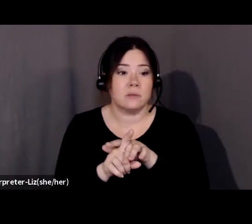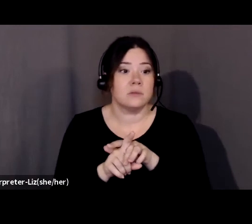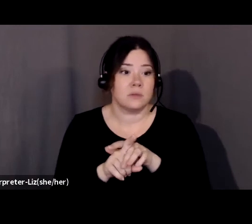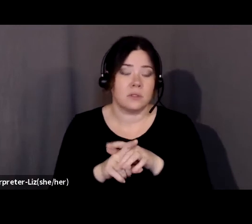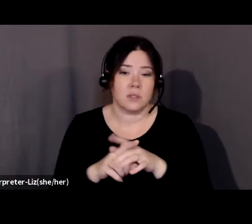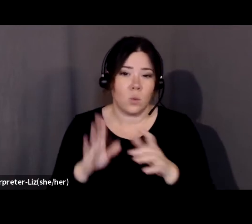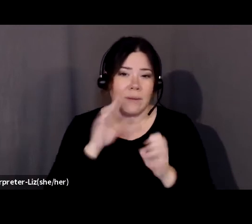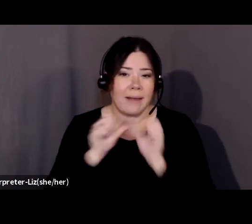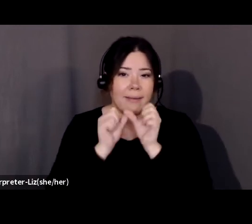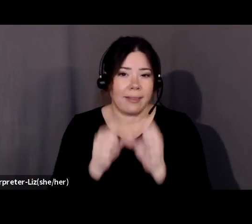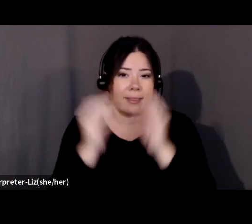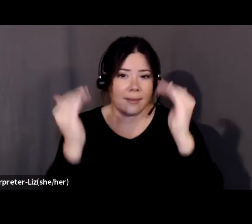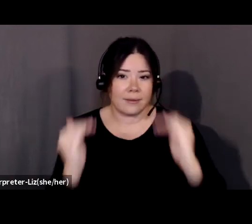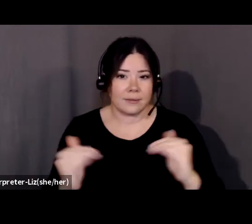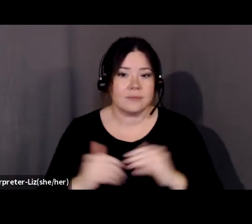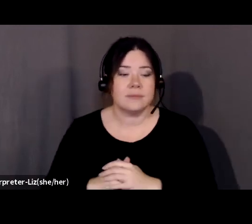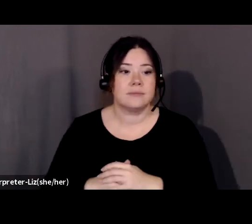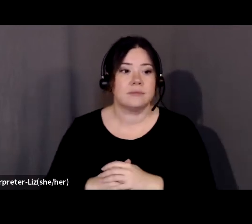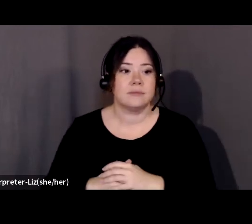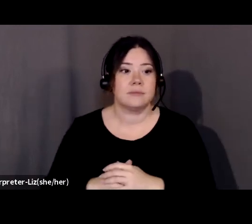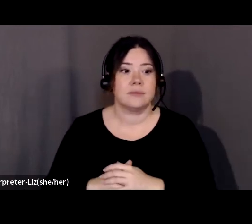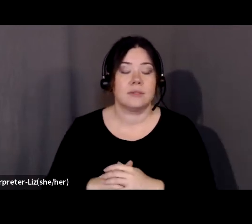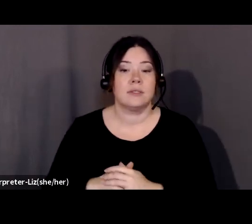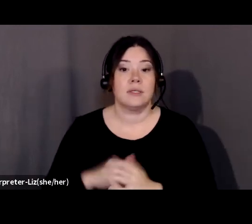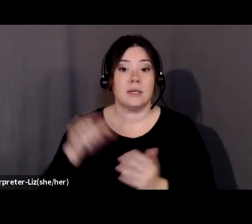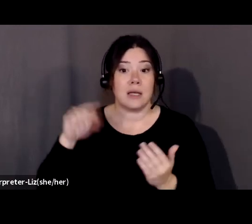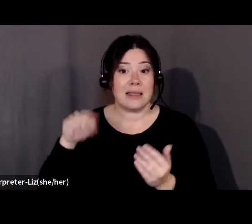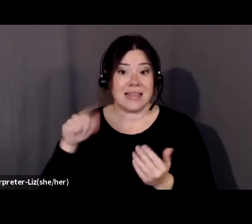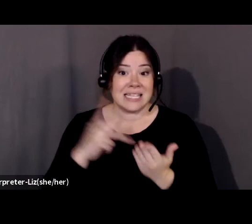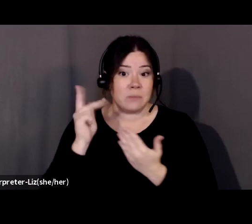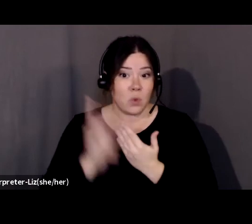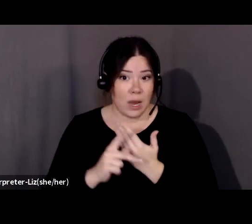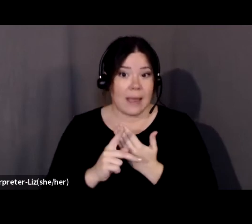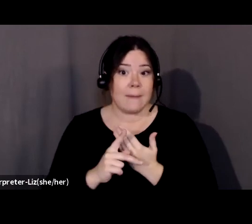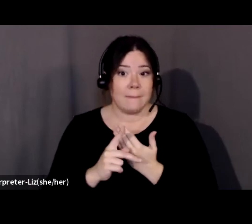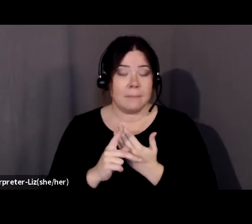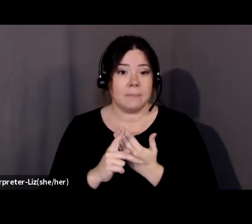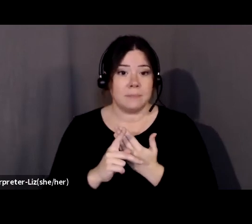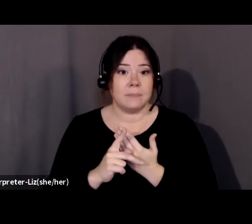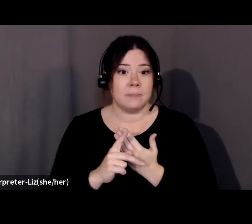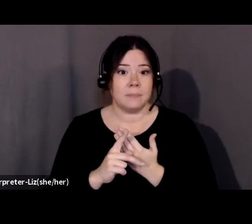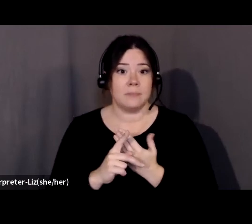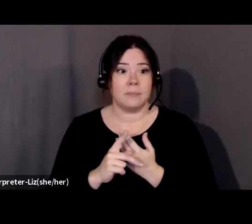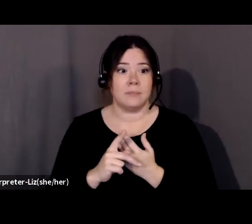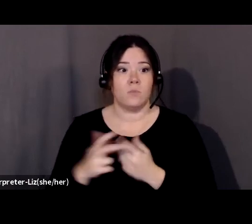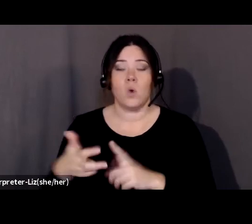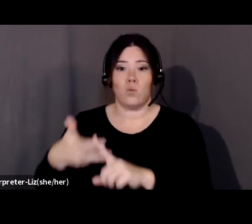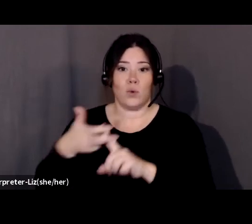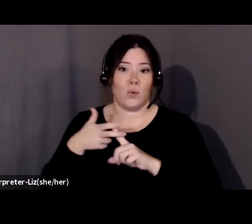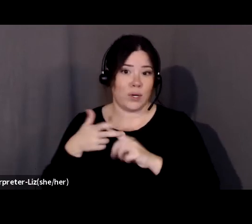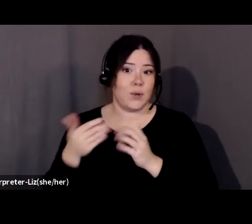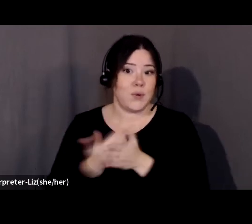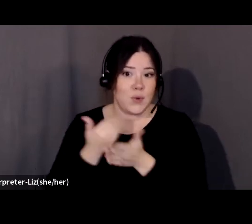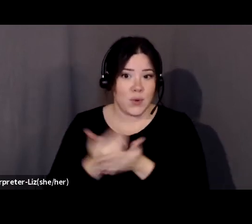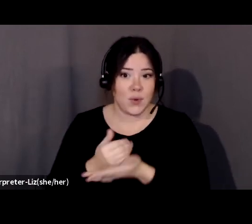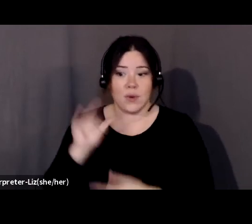next. So with this program, we are, like I said, recruiting new